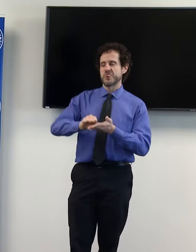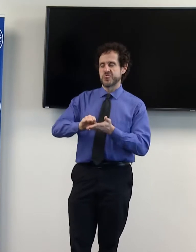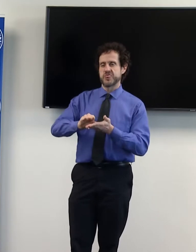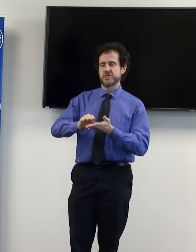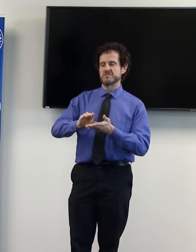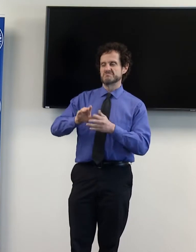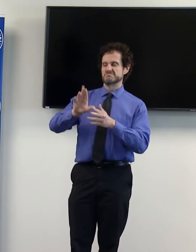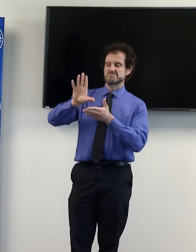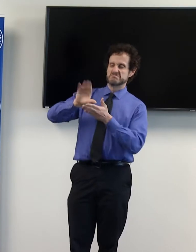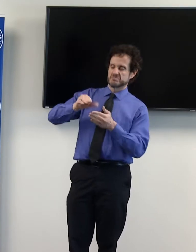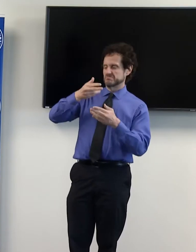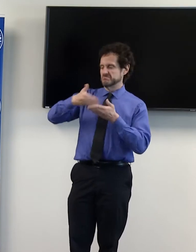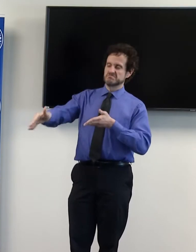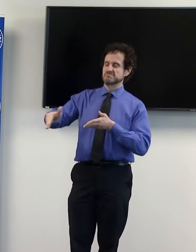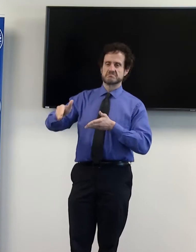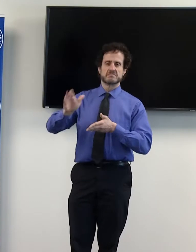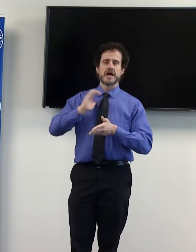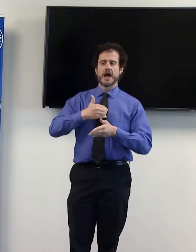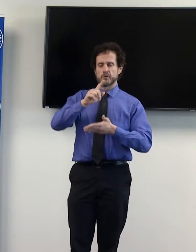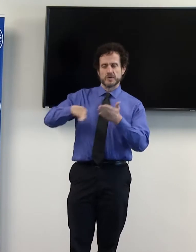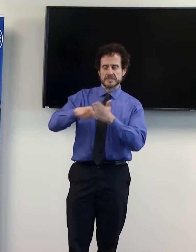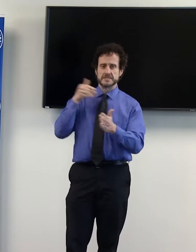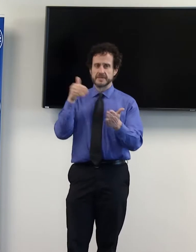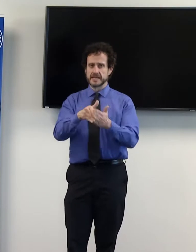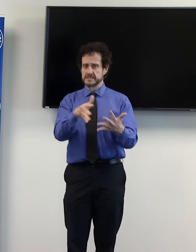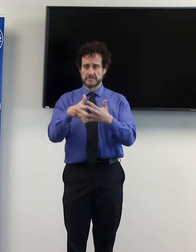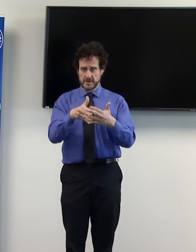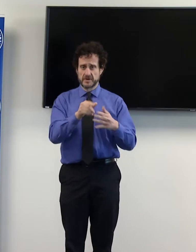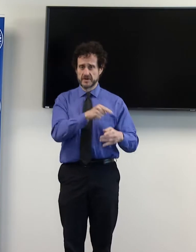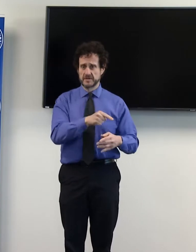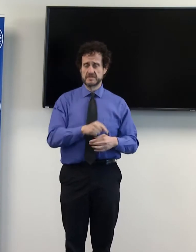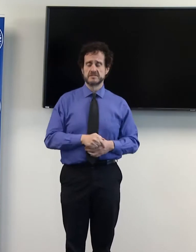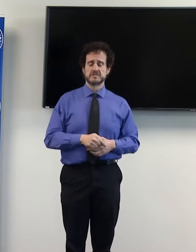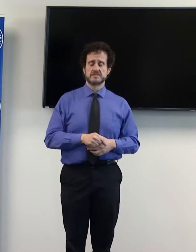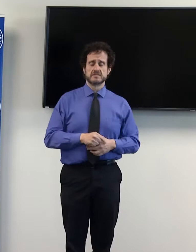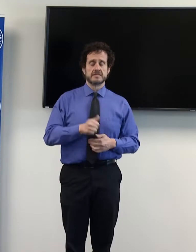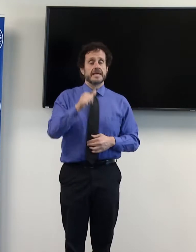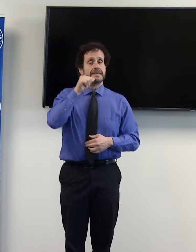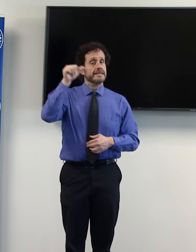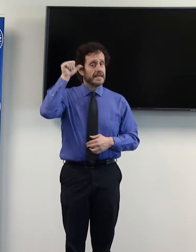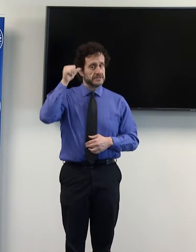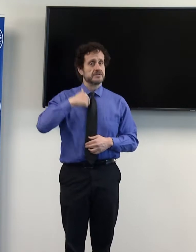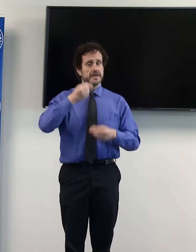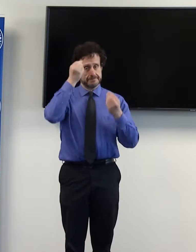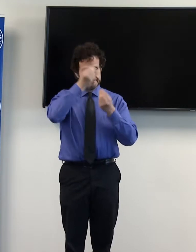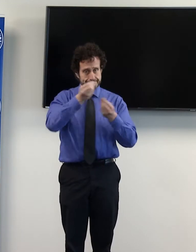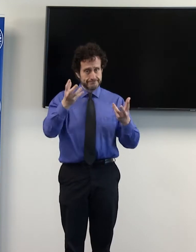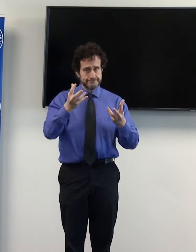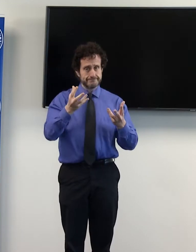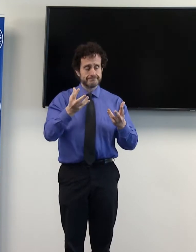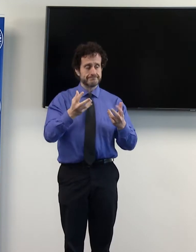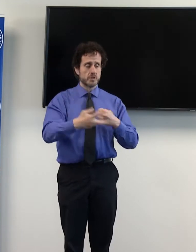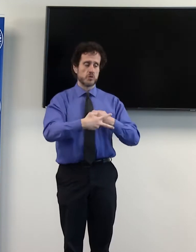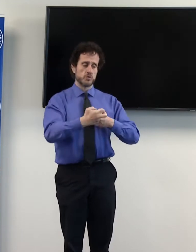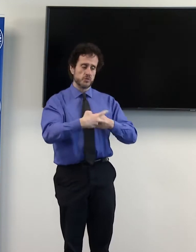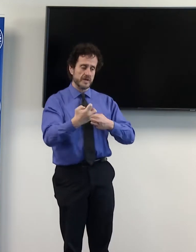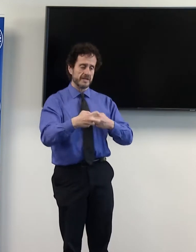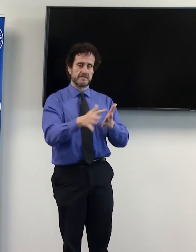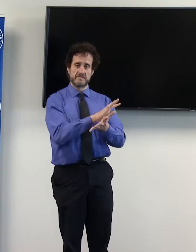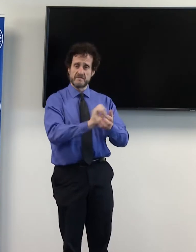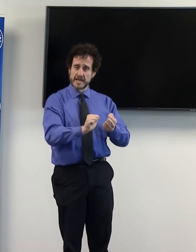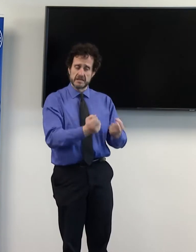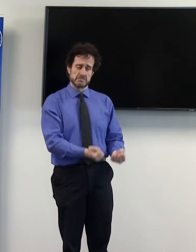our critique of America. As I said yesterday, we cannot allow looting and vandalism to define